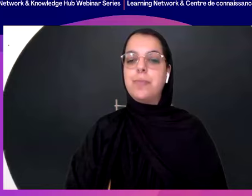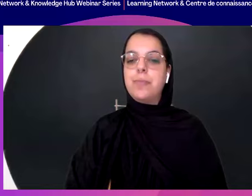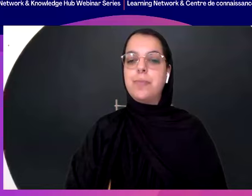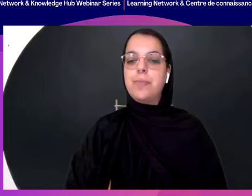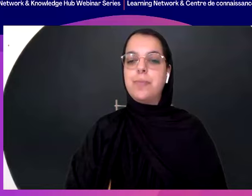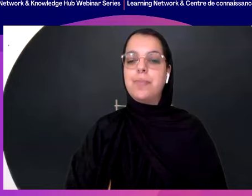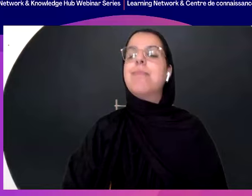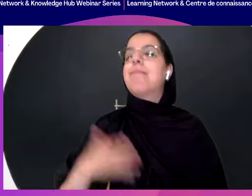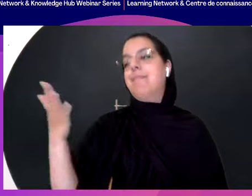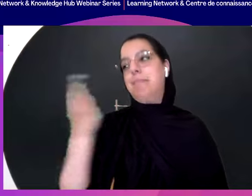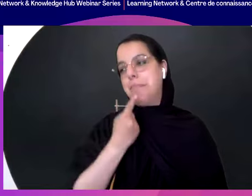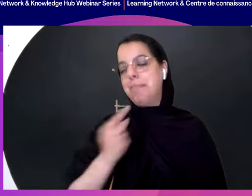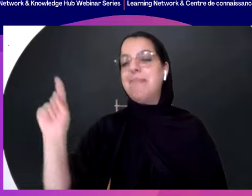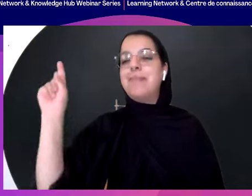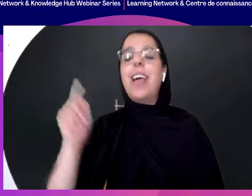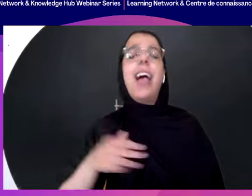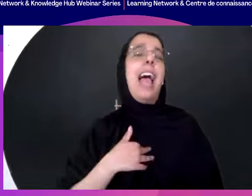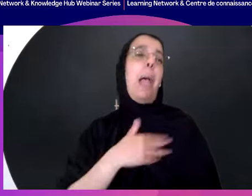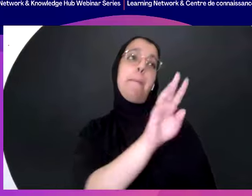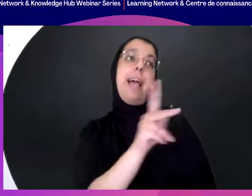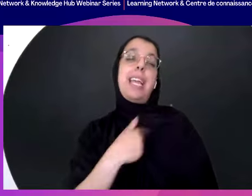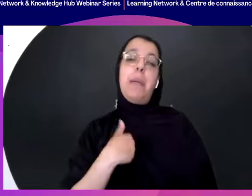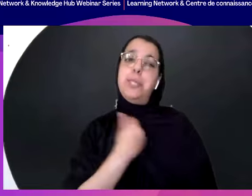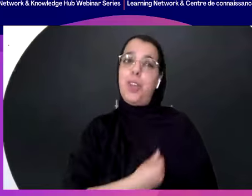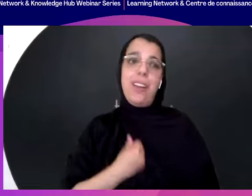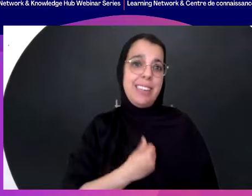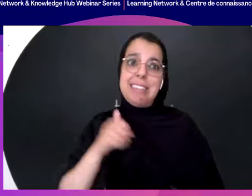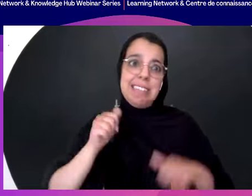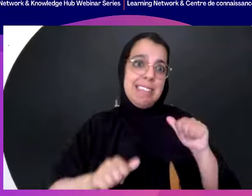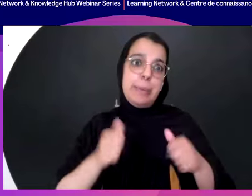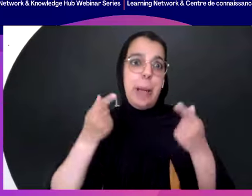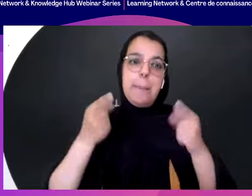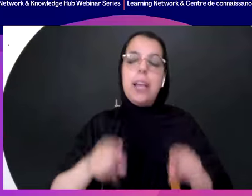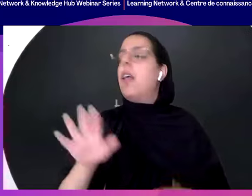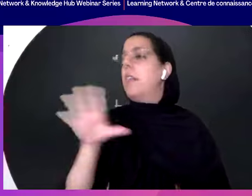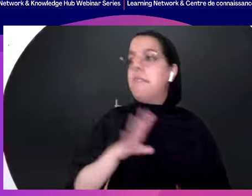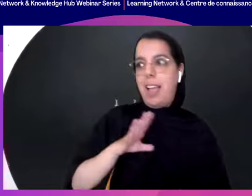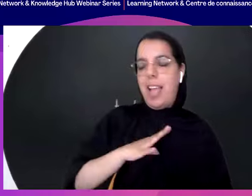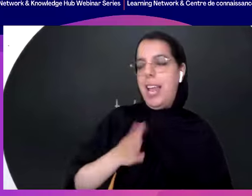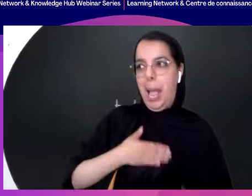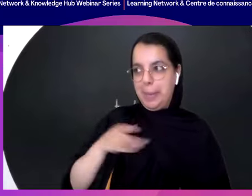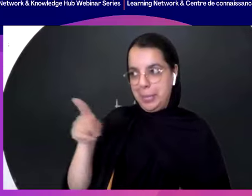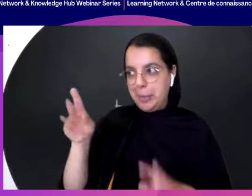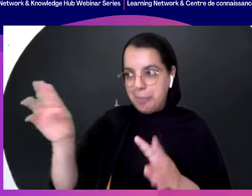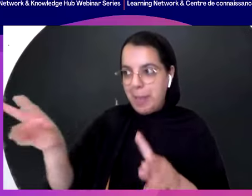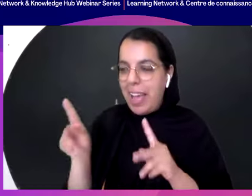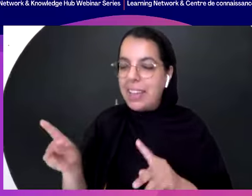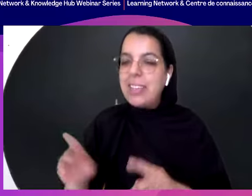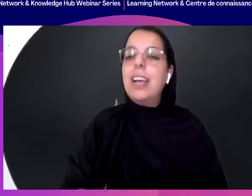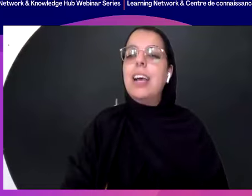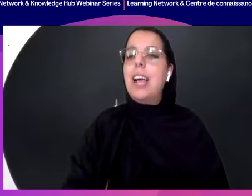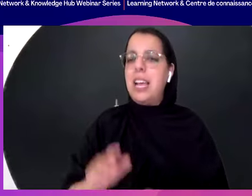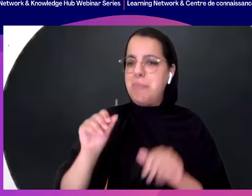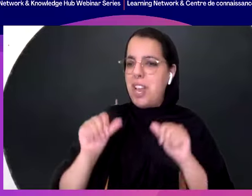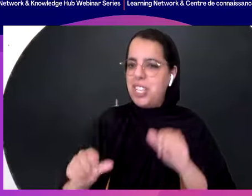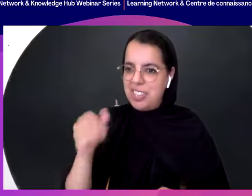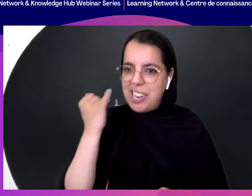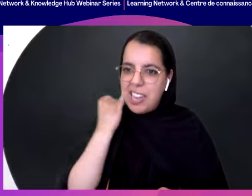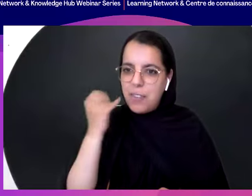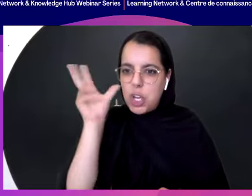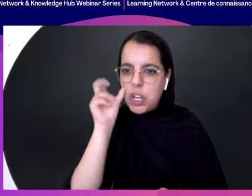There we go. Okay, I'm back. I'm so sorry. I'm not sure what happened. That's okay. We're just glad you're back. I'm not sure if you heard the first question,